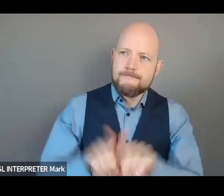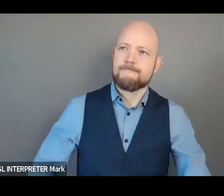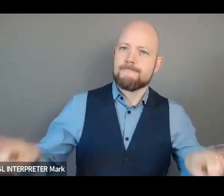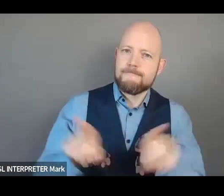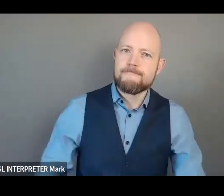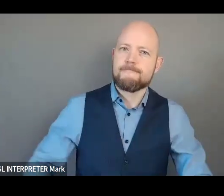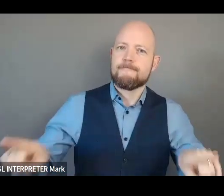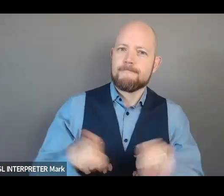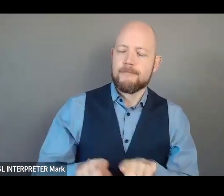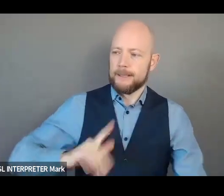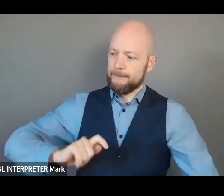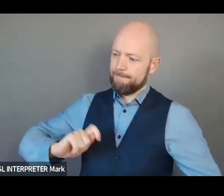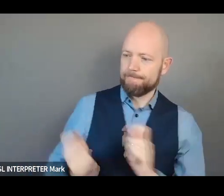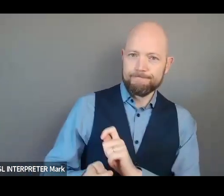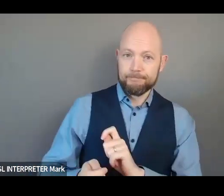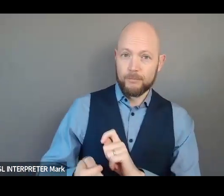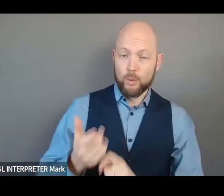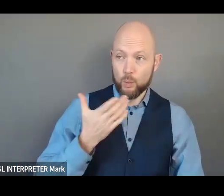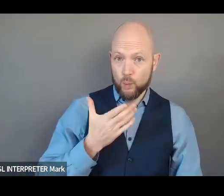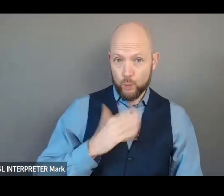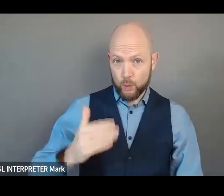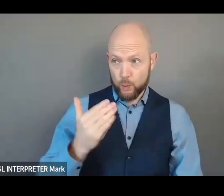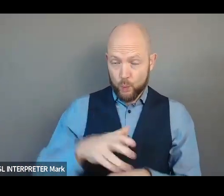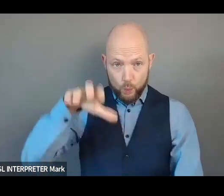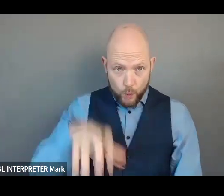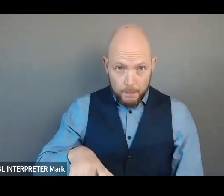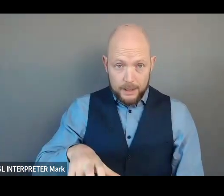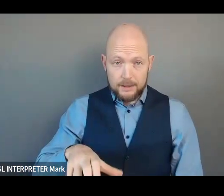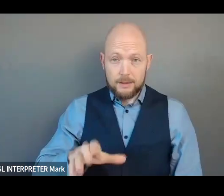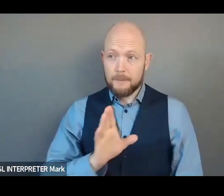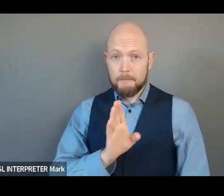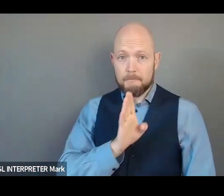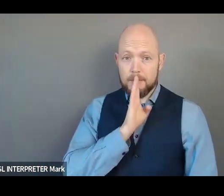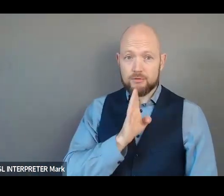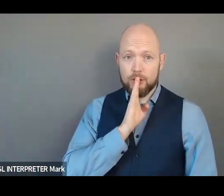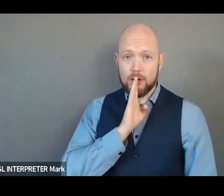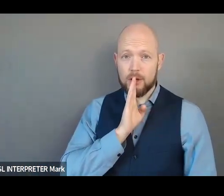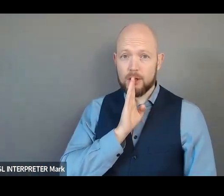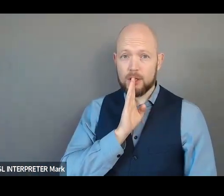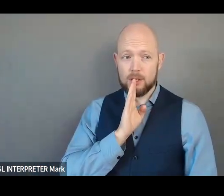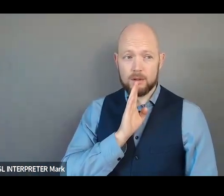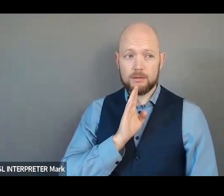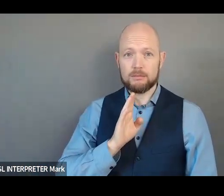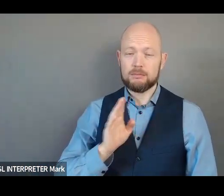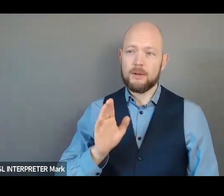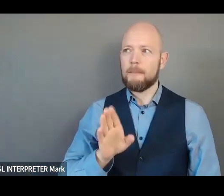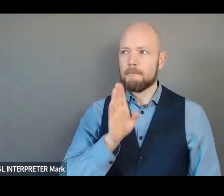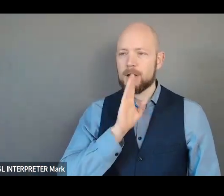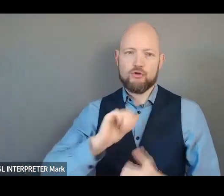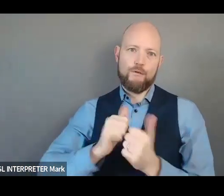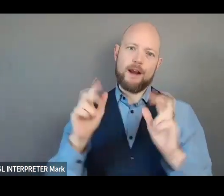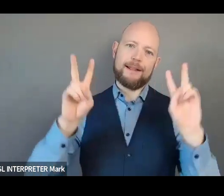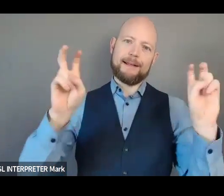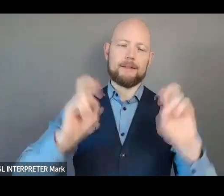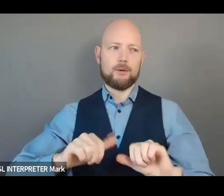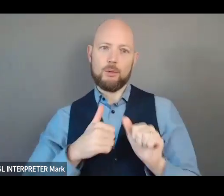want menstrual-friendly workplaces, telling people what diet they should be following reinforces the discriminatory practices that you have